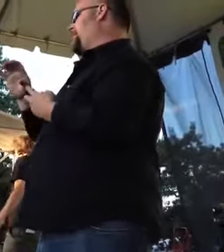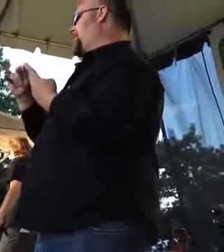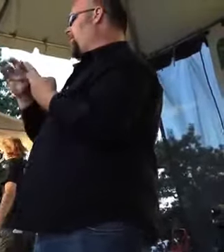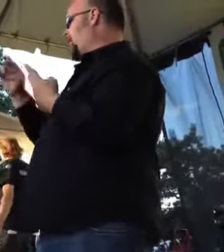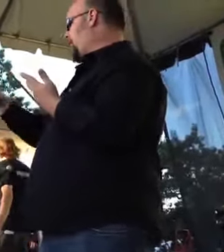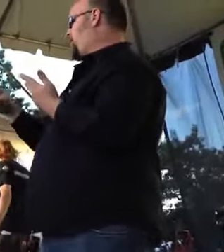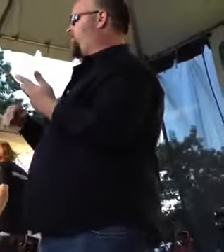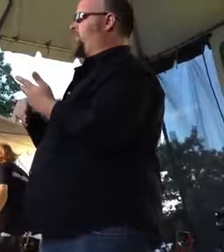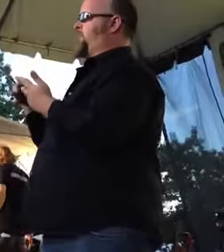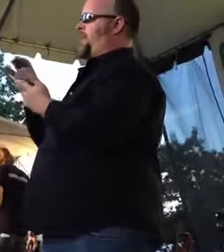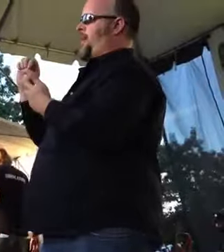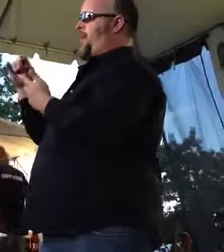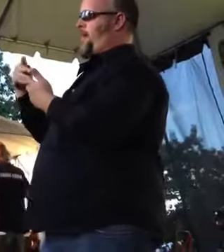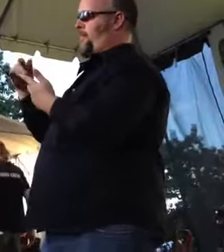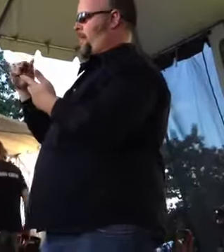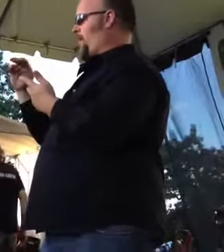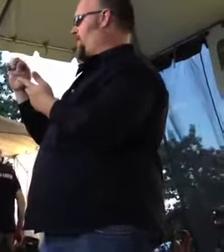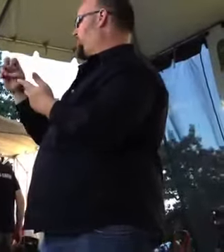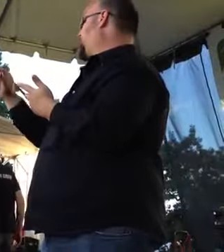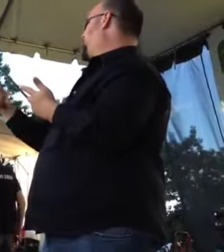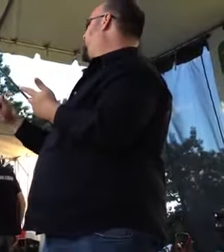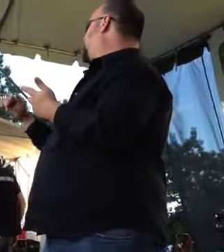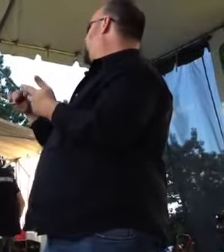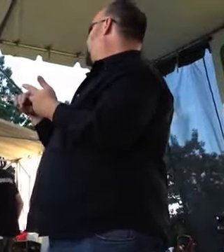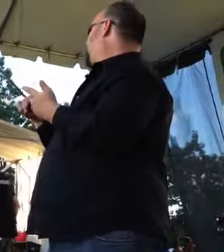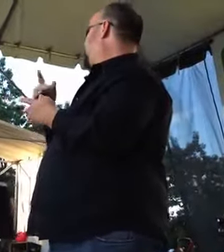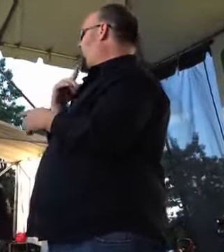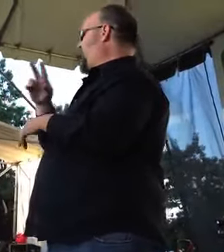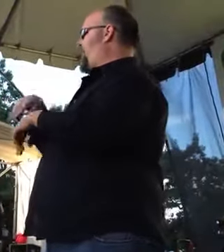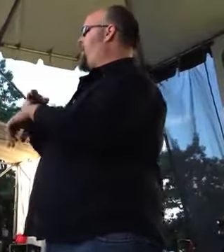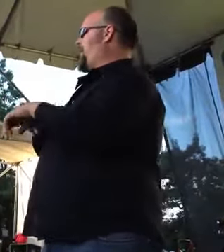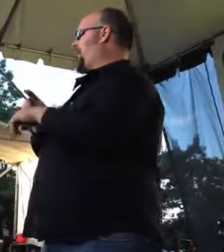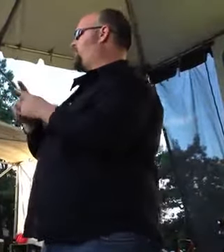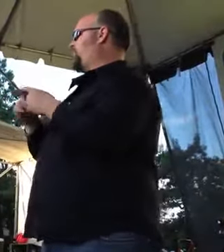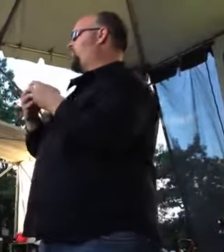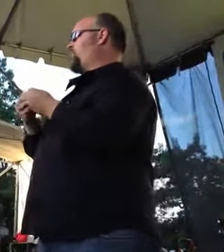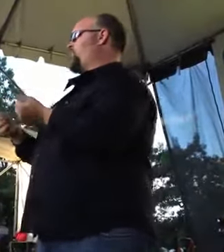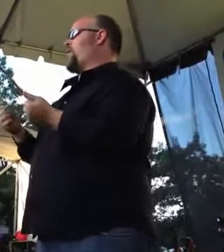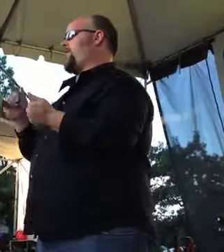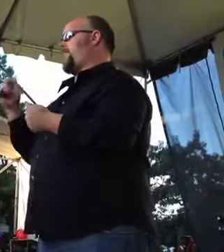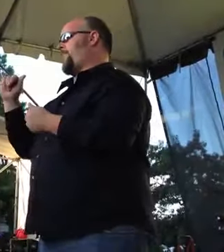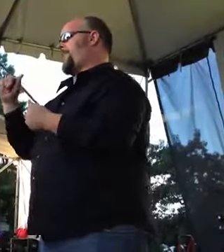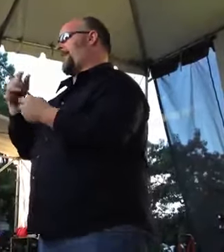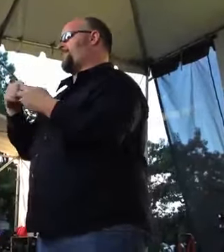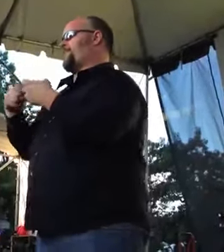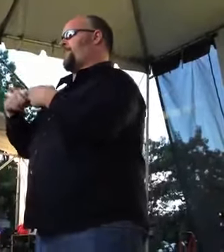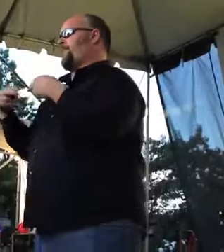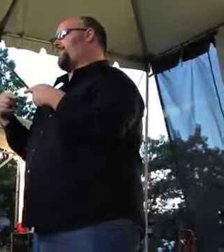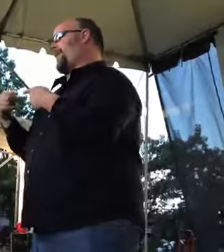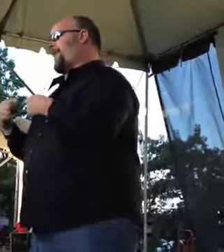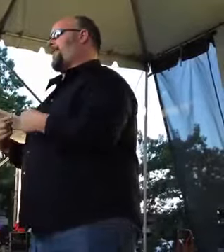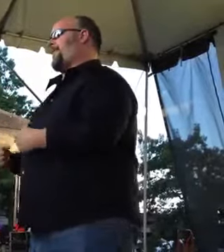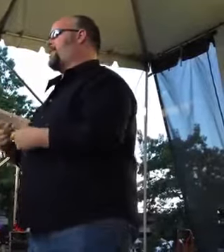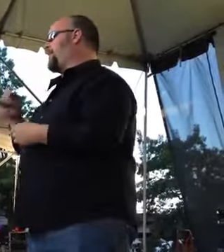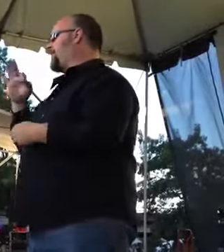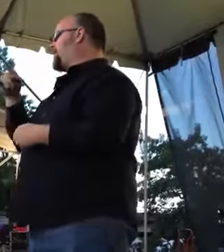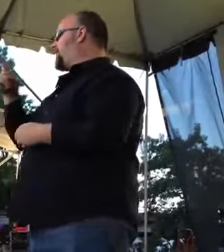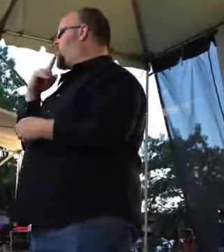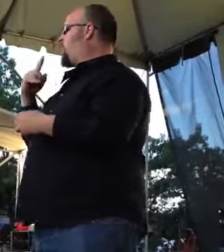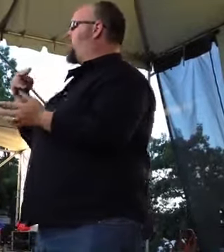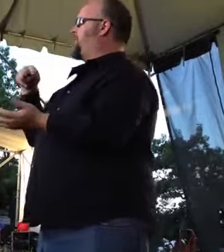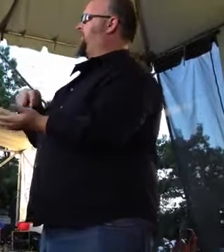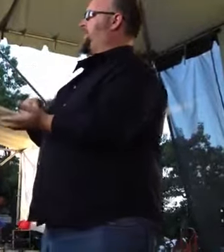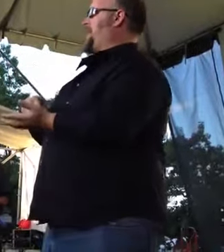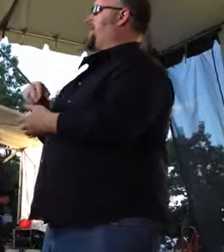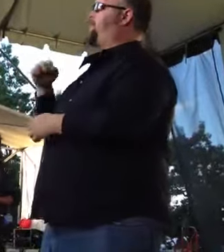It provided a natural healing medicine to heal those ills and ease our pain, you know? So if you're going to stand up for something in